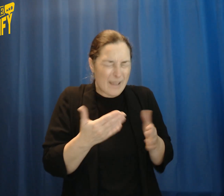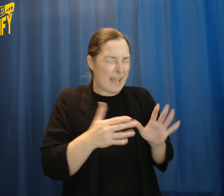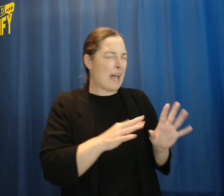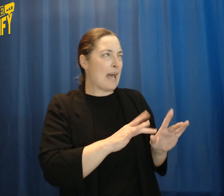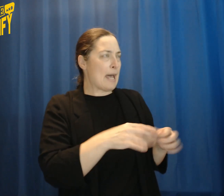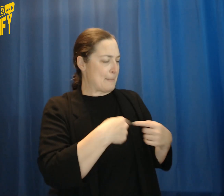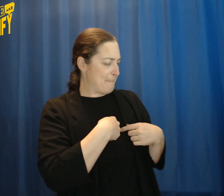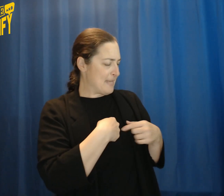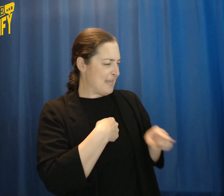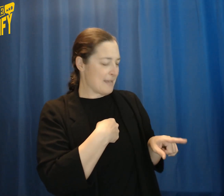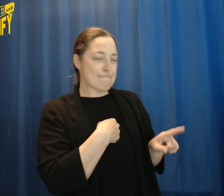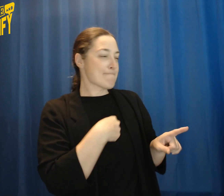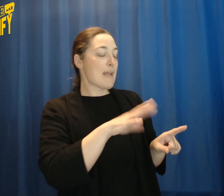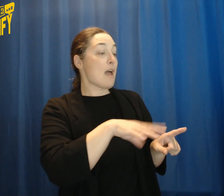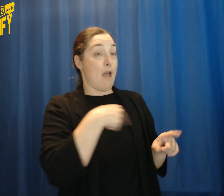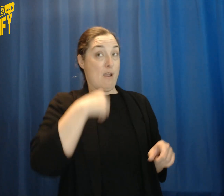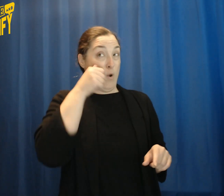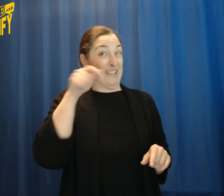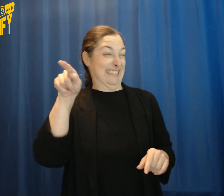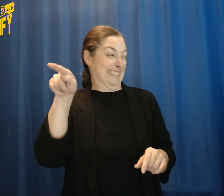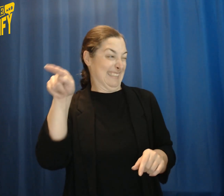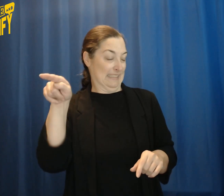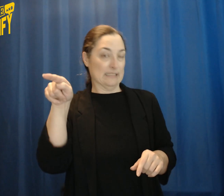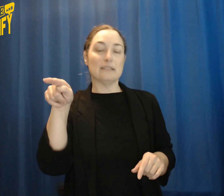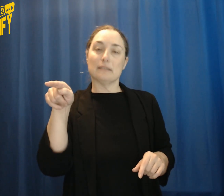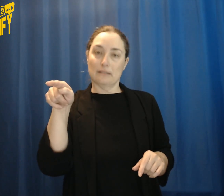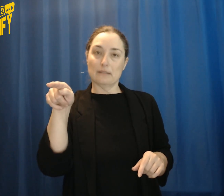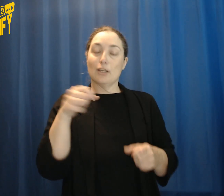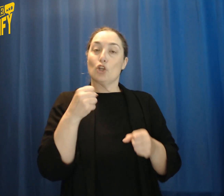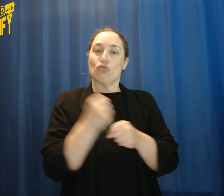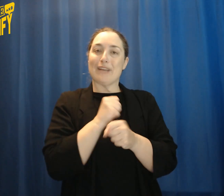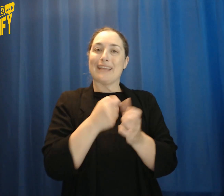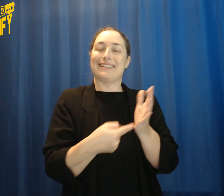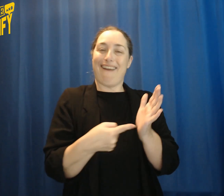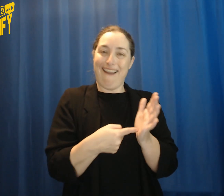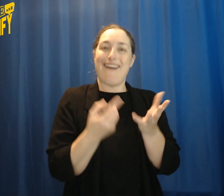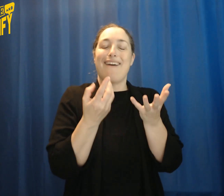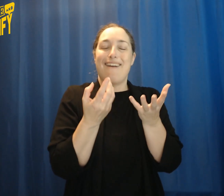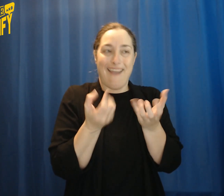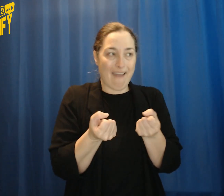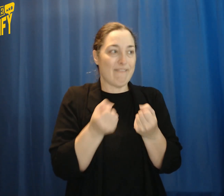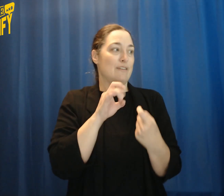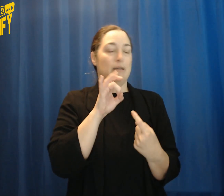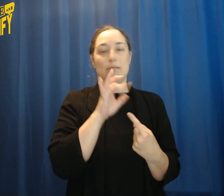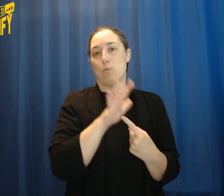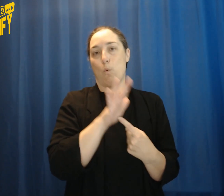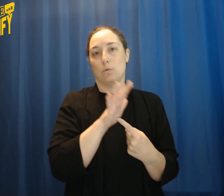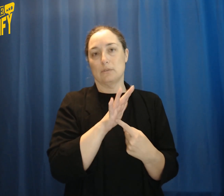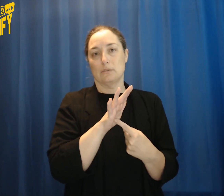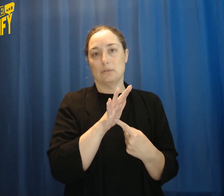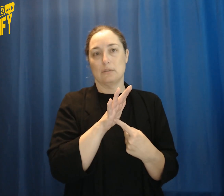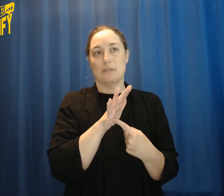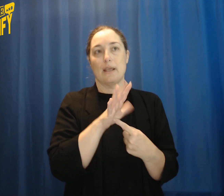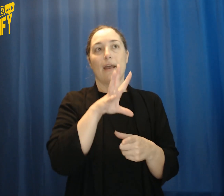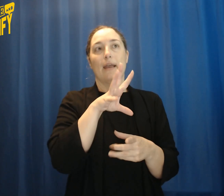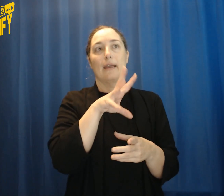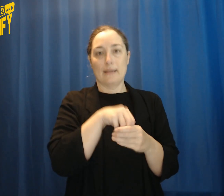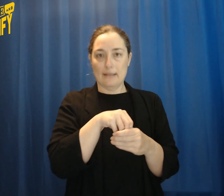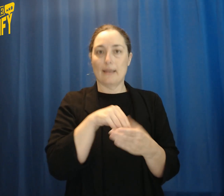talk to so-and-so. Creating art has an importance to it that also involves helping others. Is there an artist